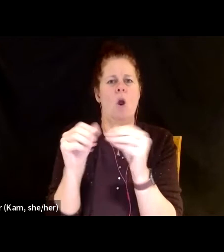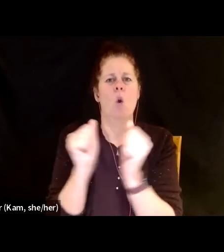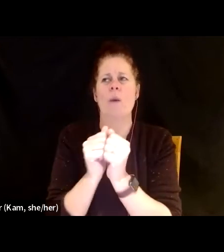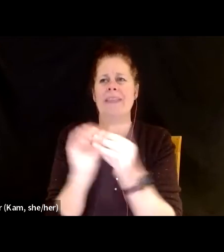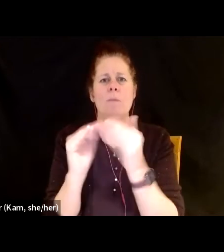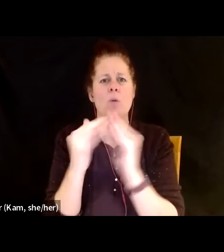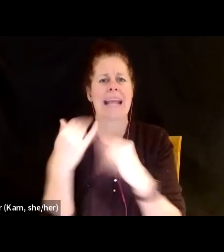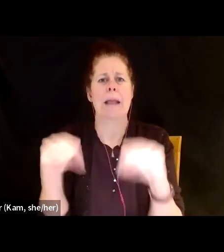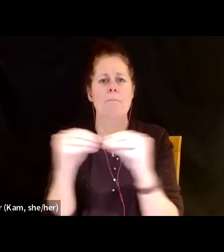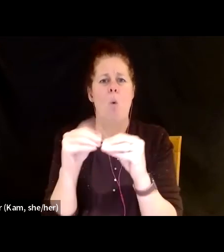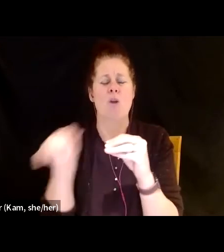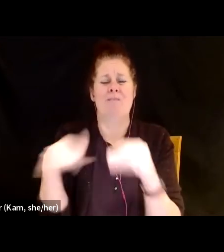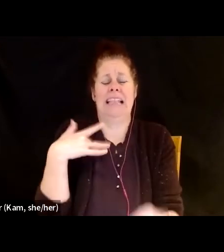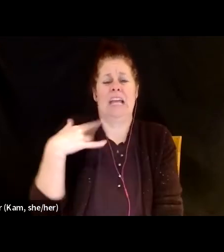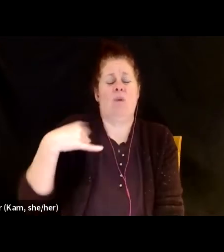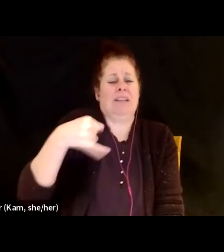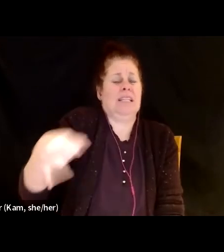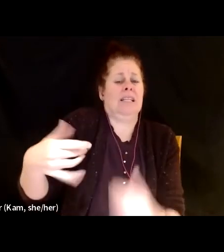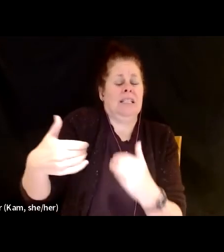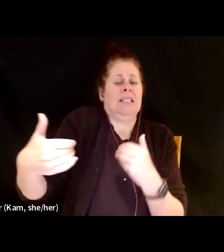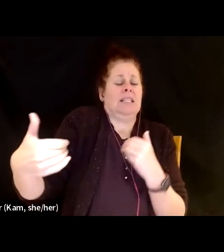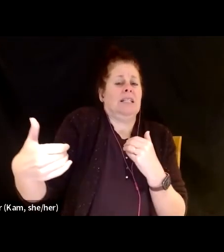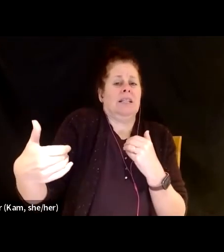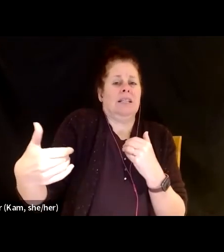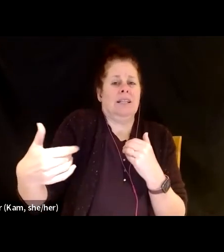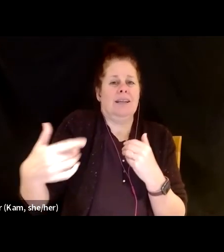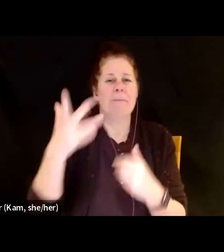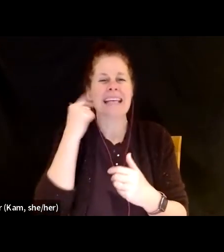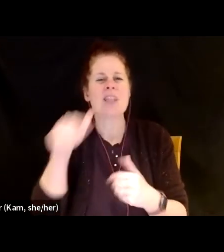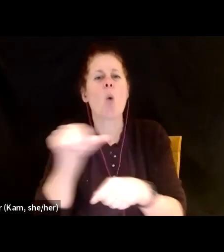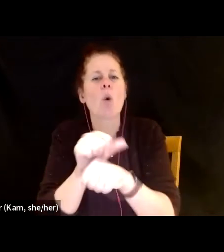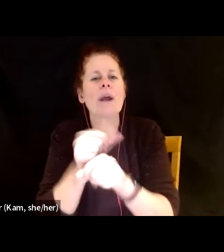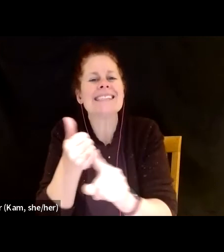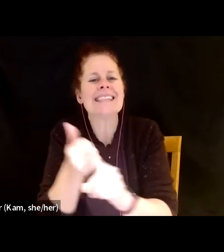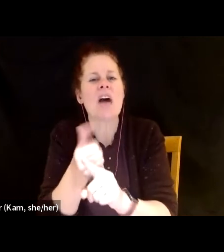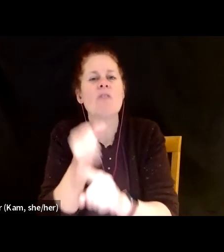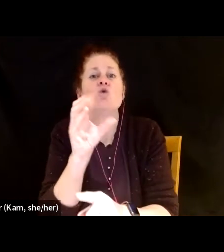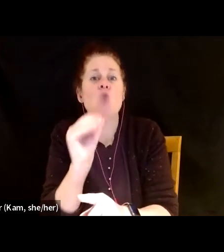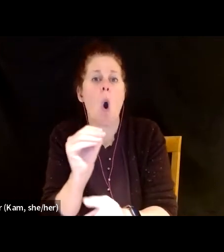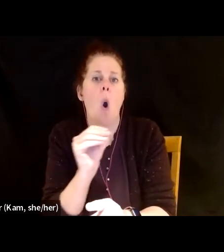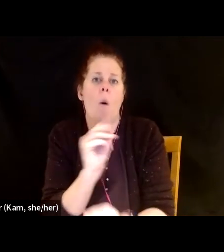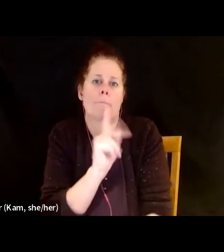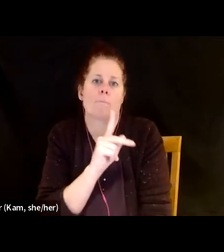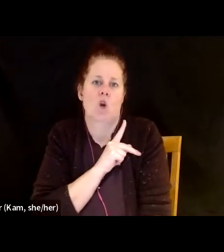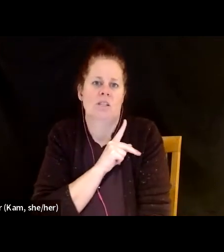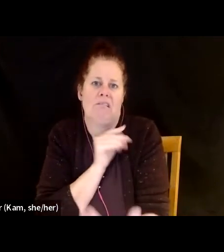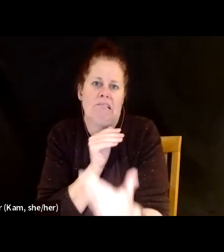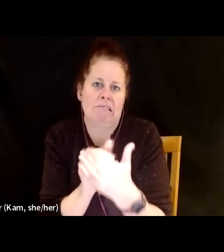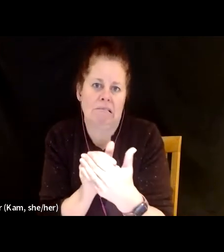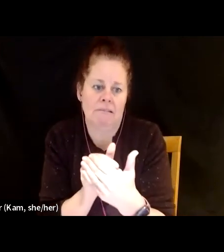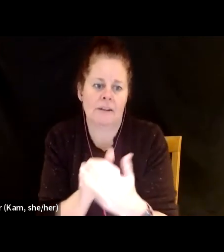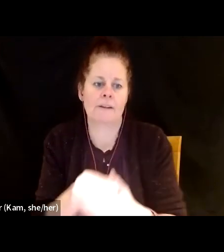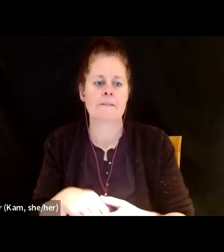personal. Then we had a return, a workshop by Dr. Gorski, which culminated in